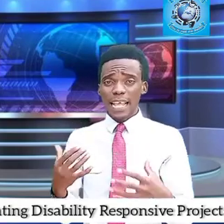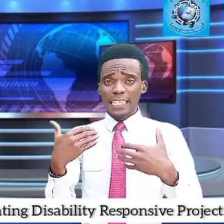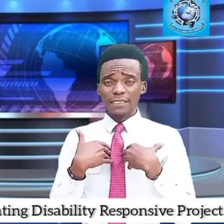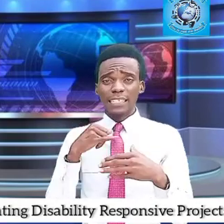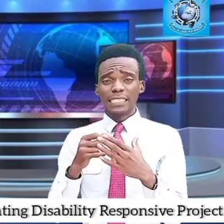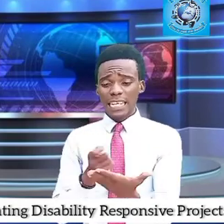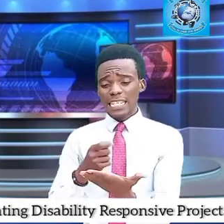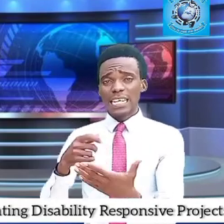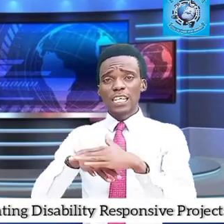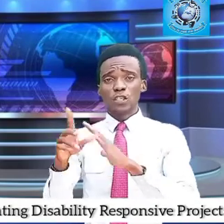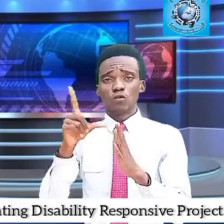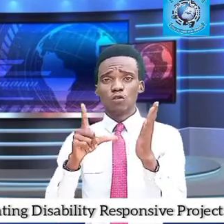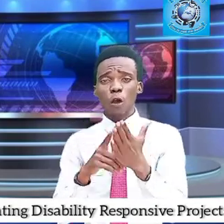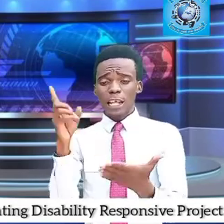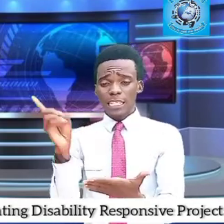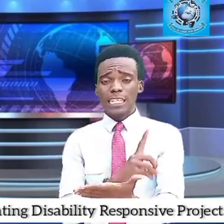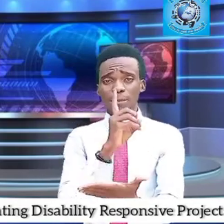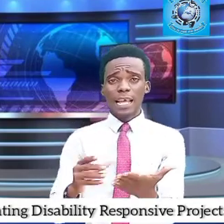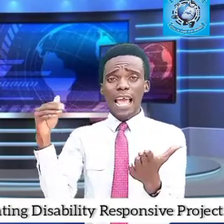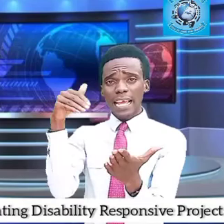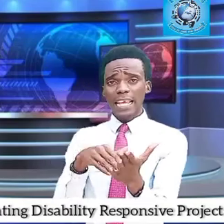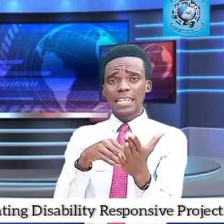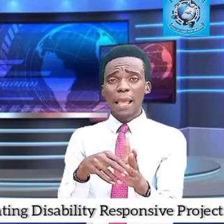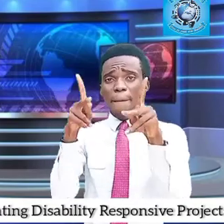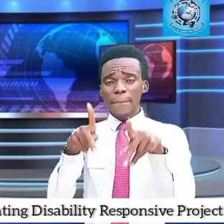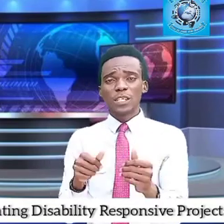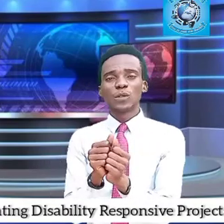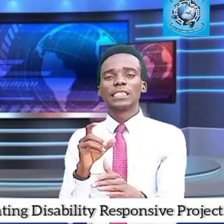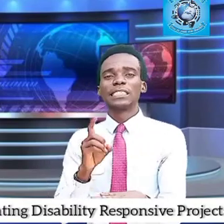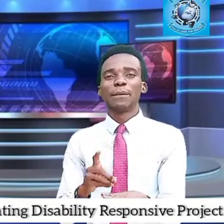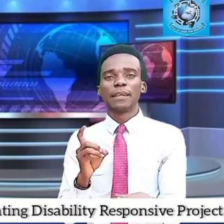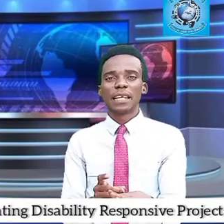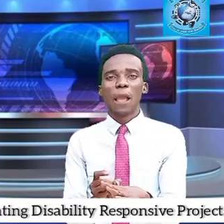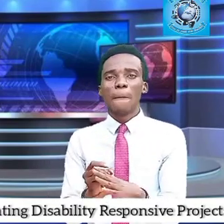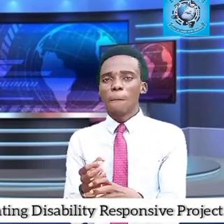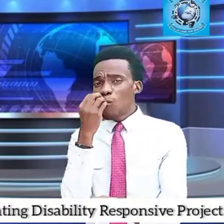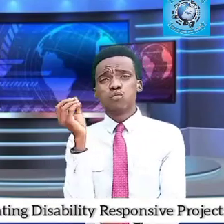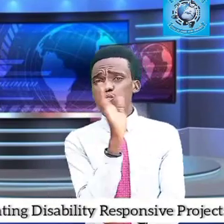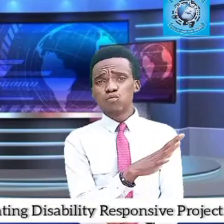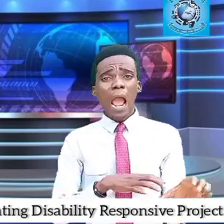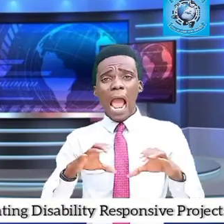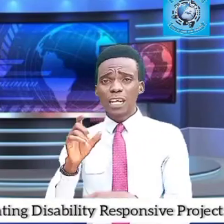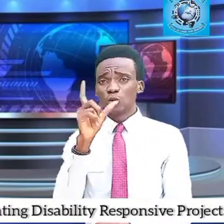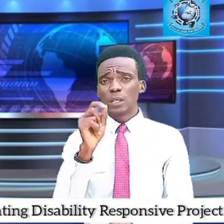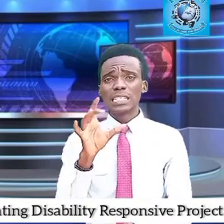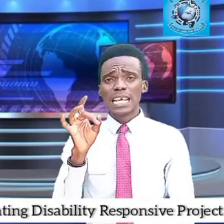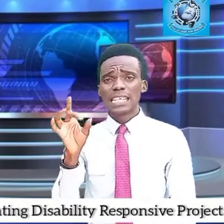into law Discrimination Against Persons with Disabilities Prohibition Act